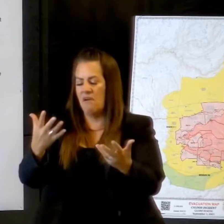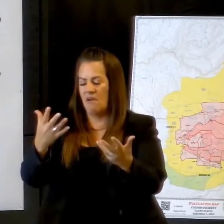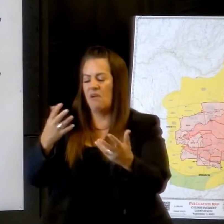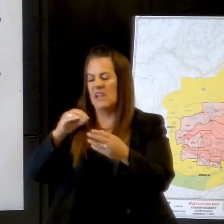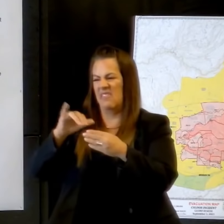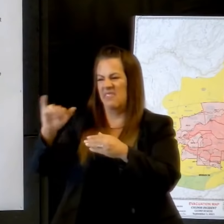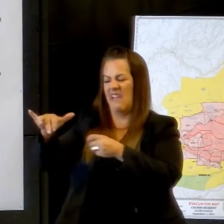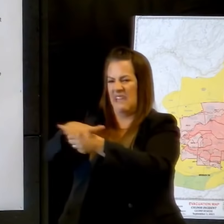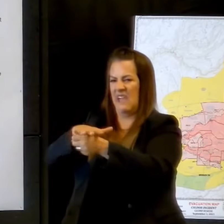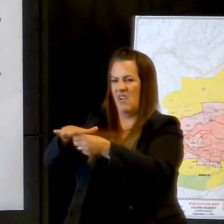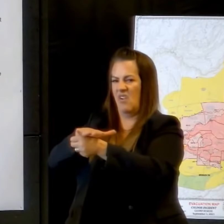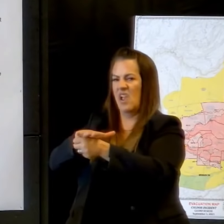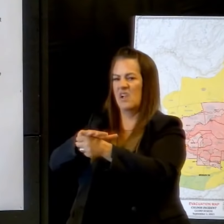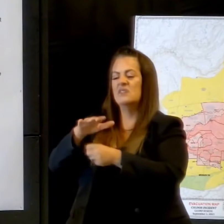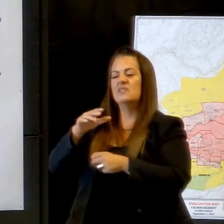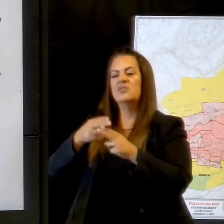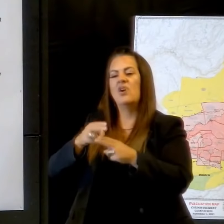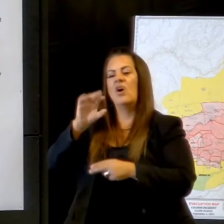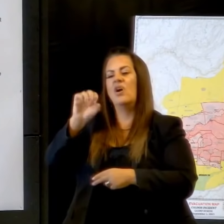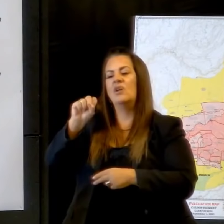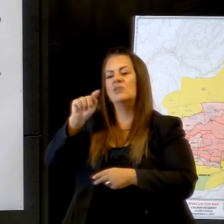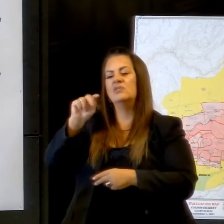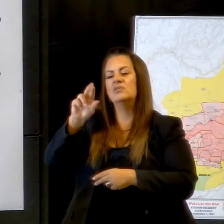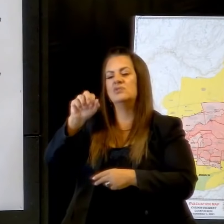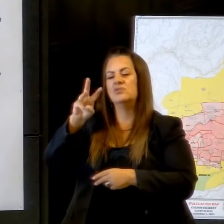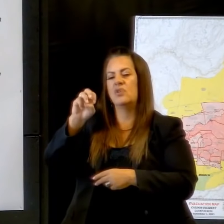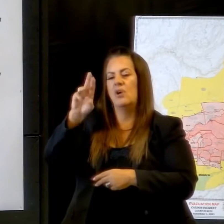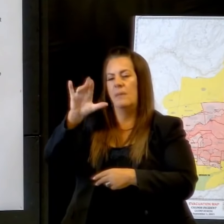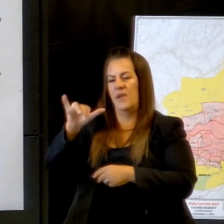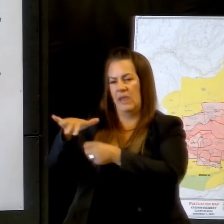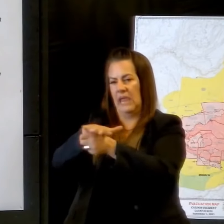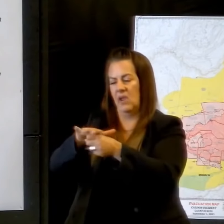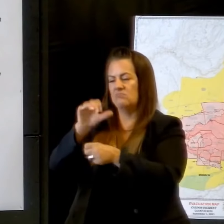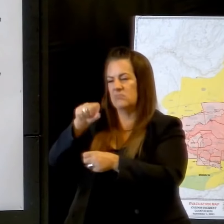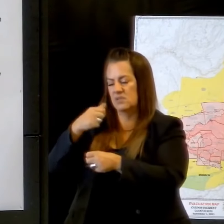50 corridor in and around the Strawberry area.